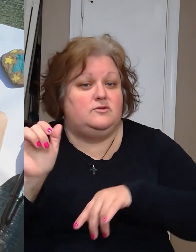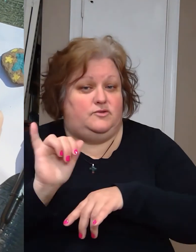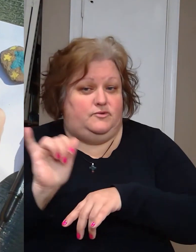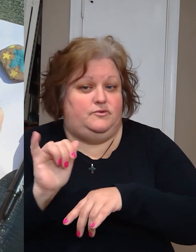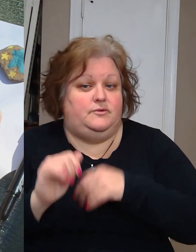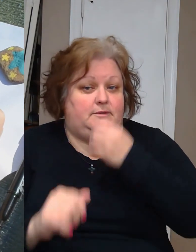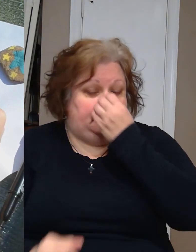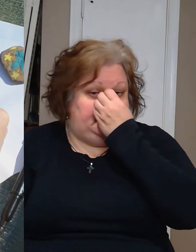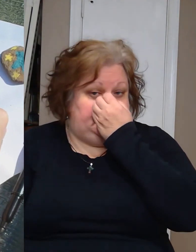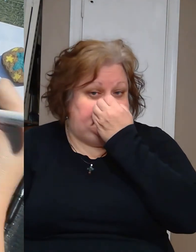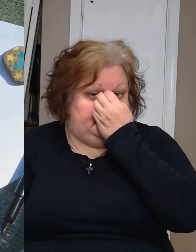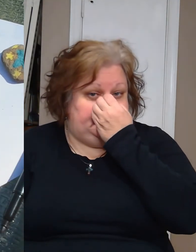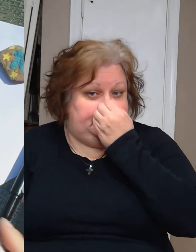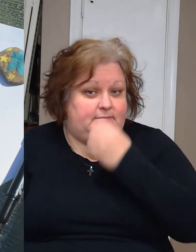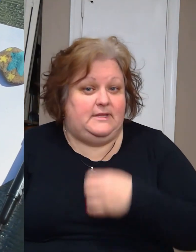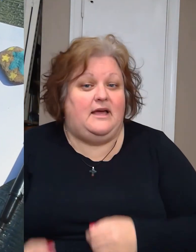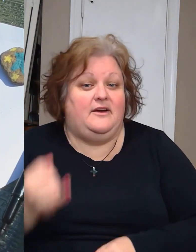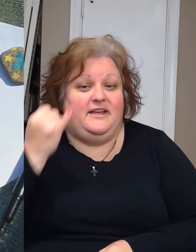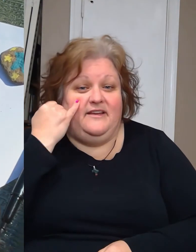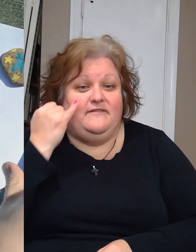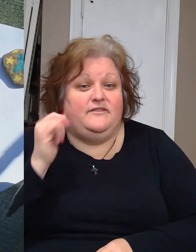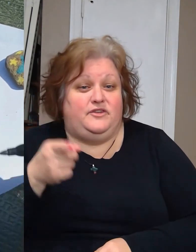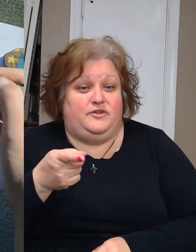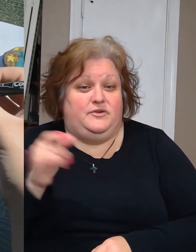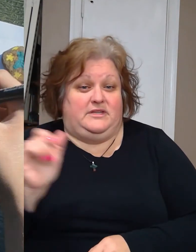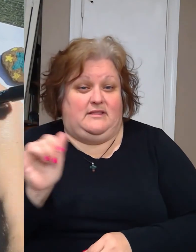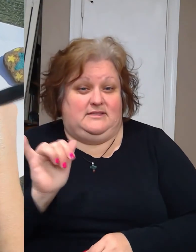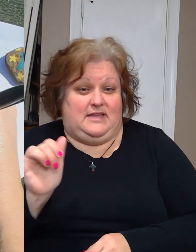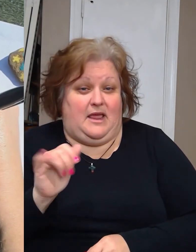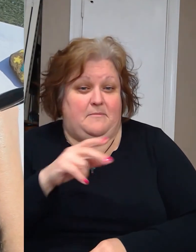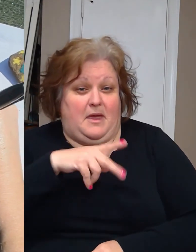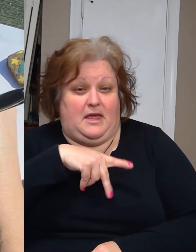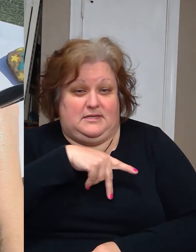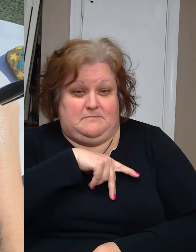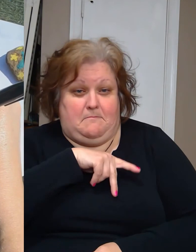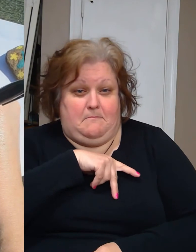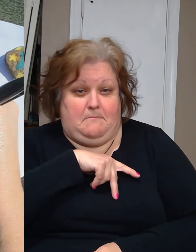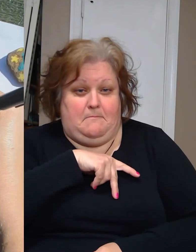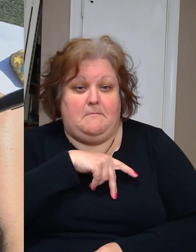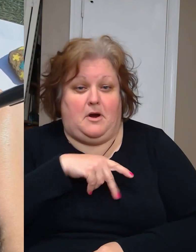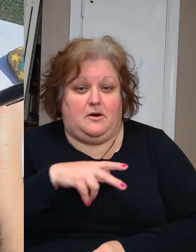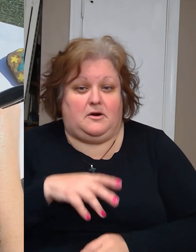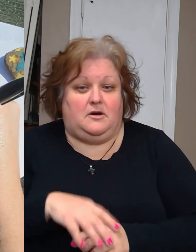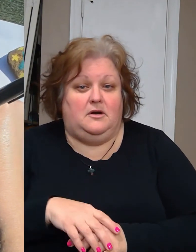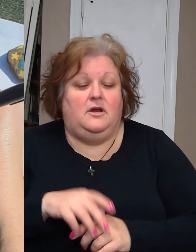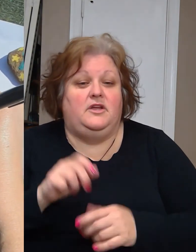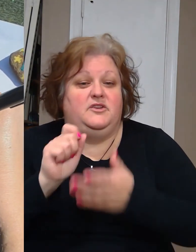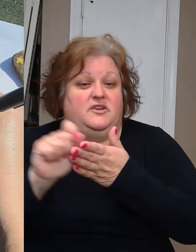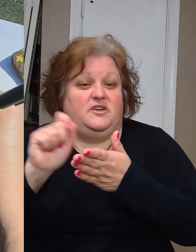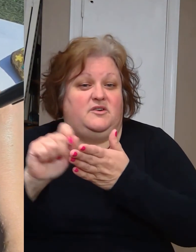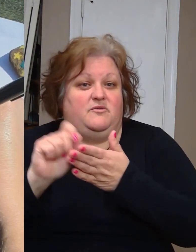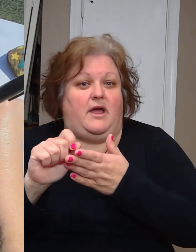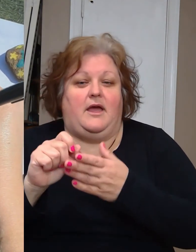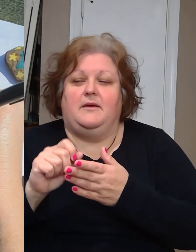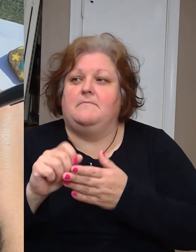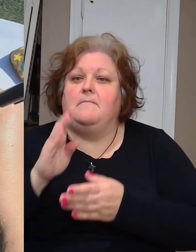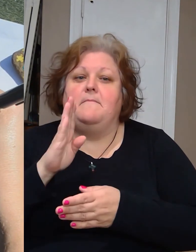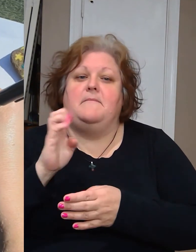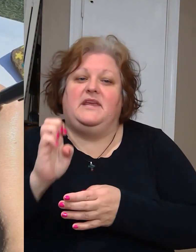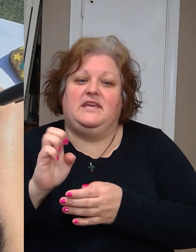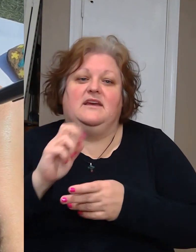And if you did something like marbleized your rocks like Parker did, then you could write little sayings on them like be kind,